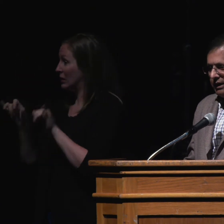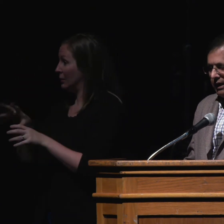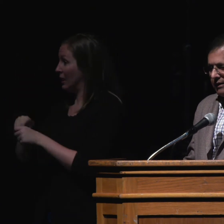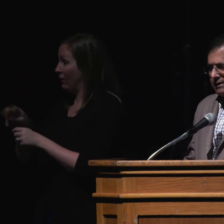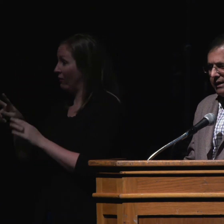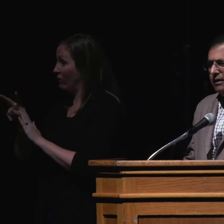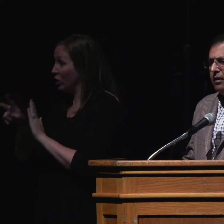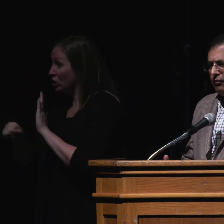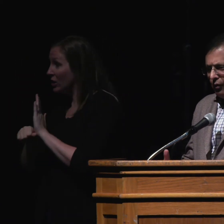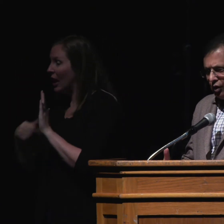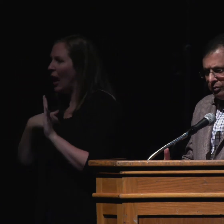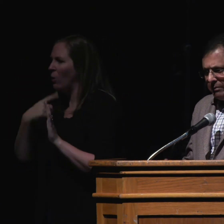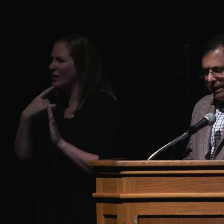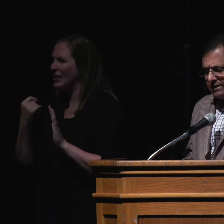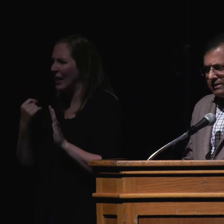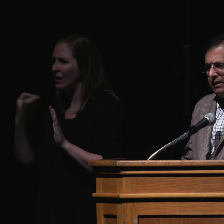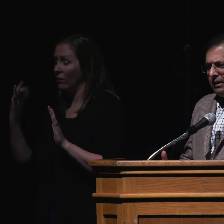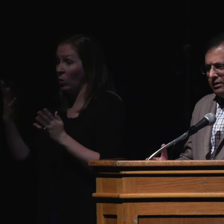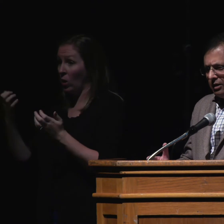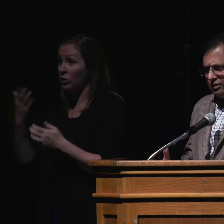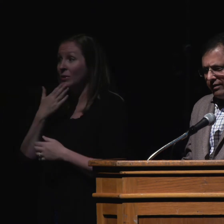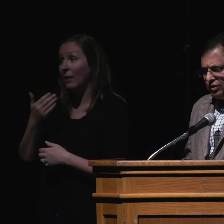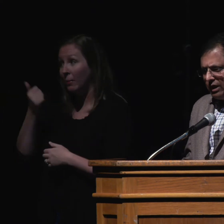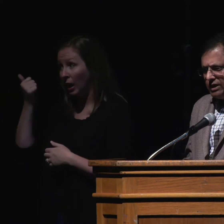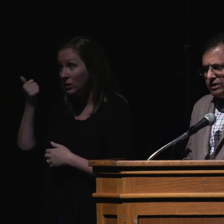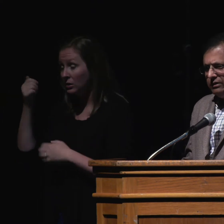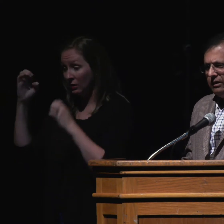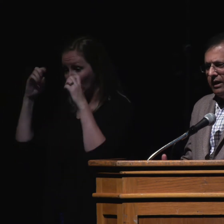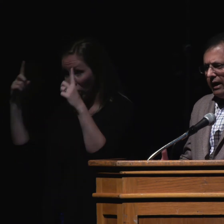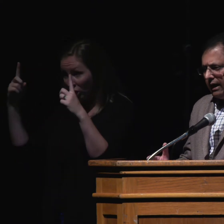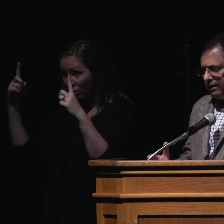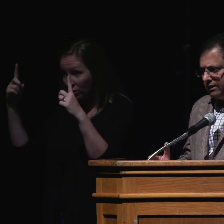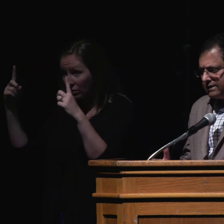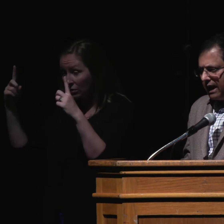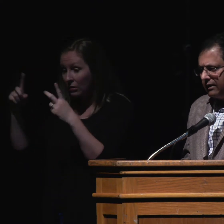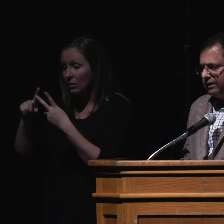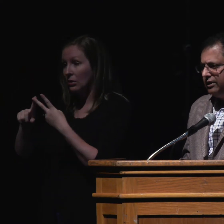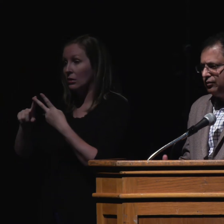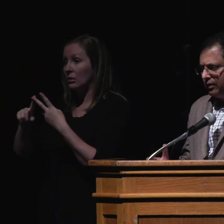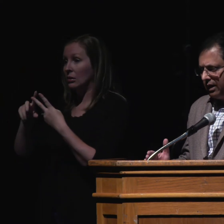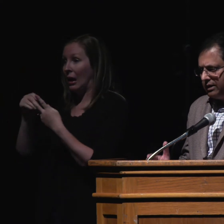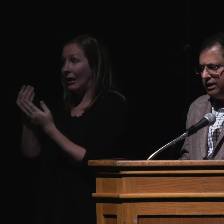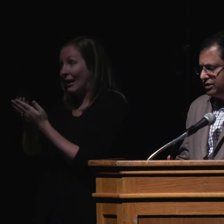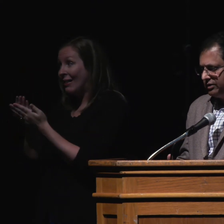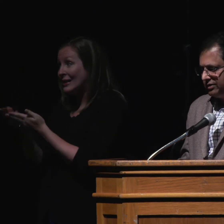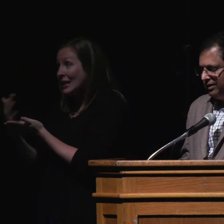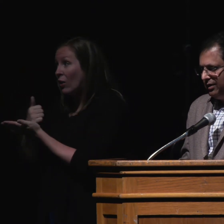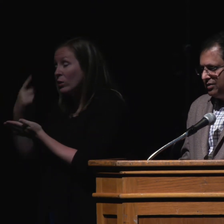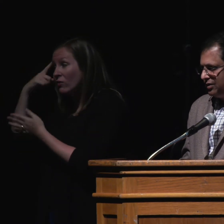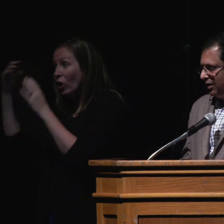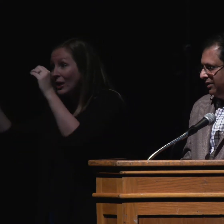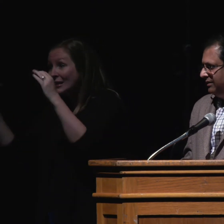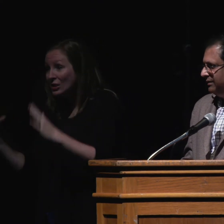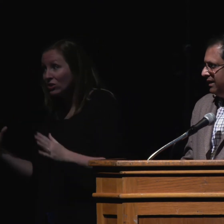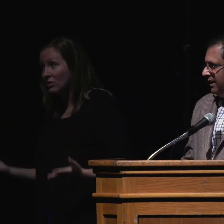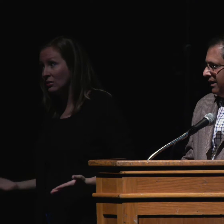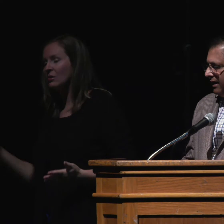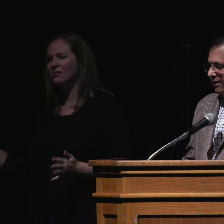in Virginia. I'll say we want to be best in terms of education and the salaries for our teachers.